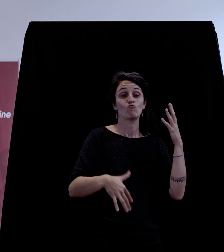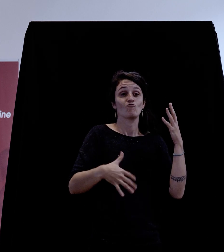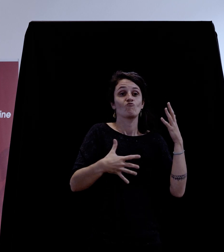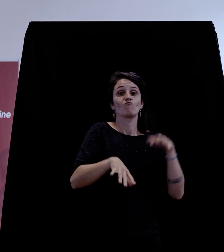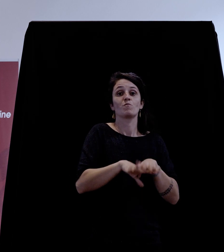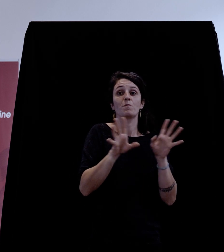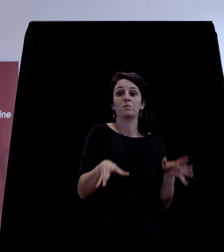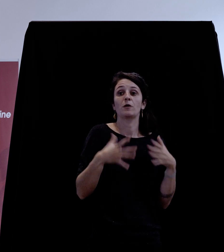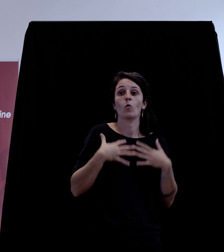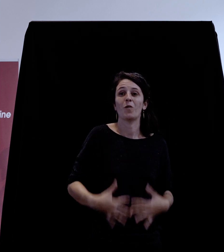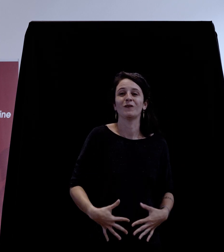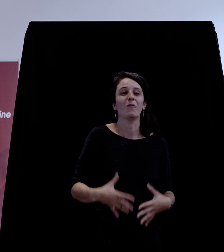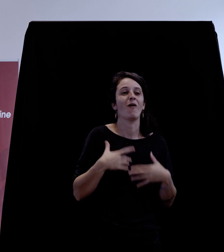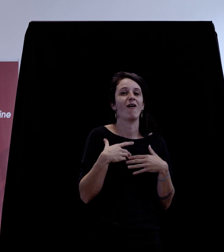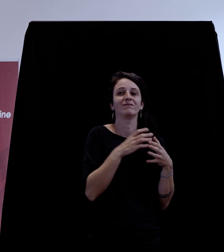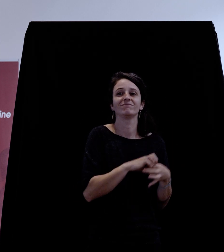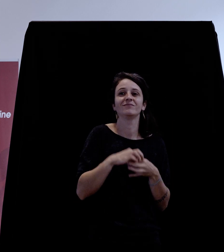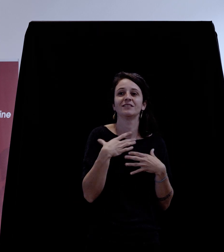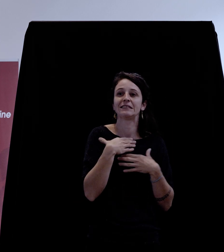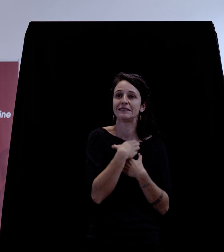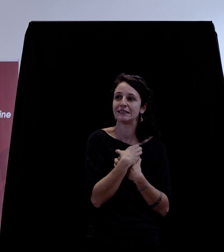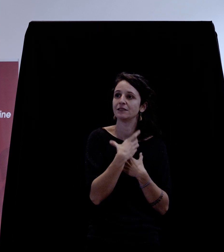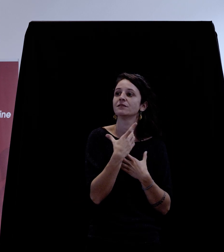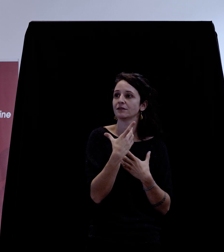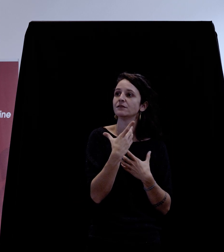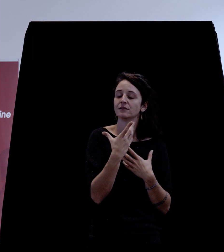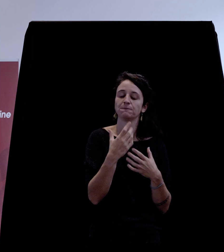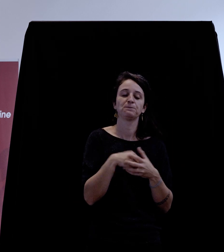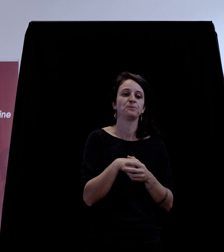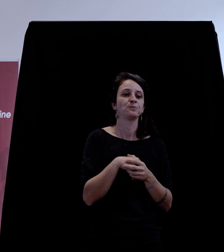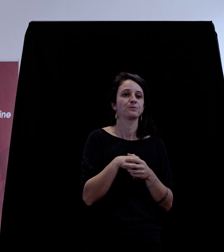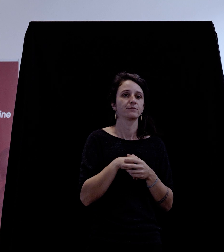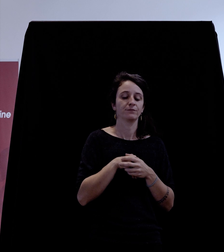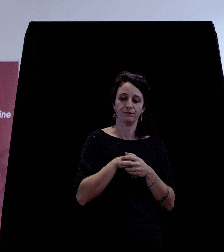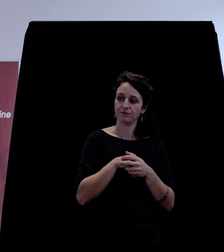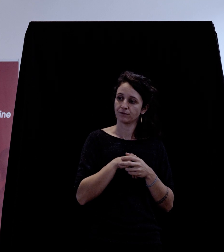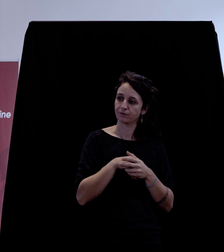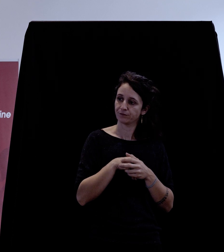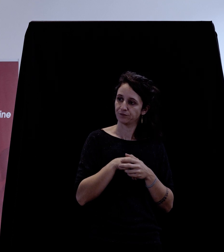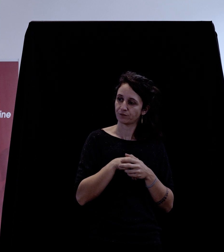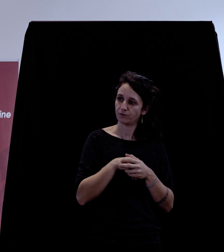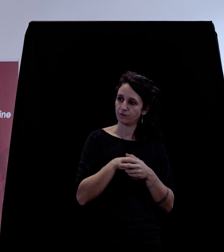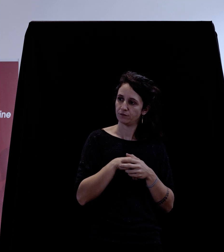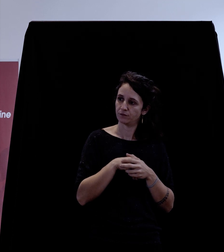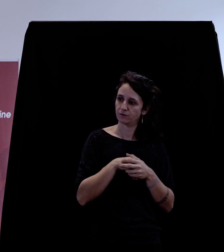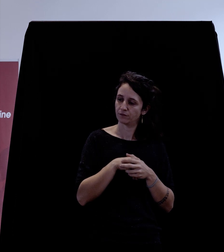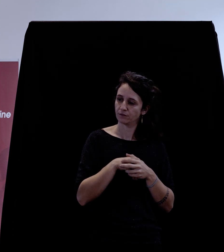with anxiety. And I highlighted the